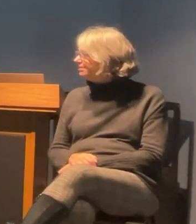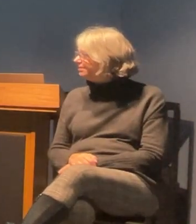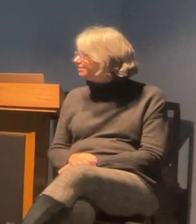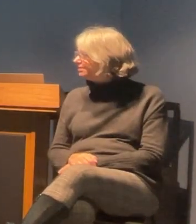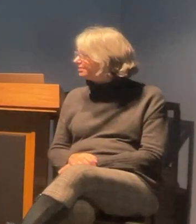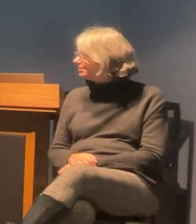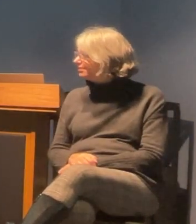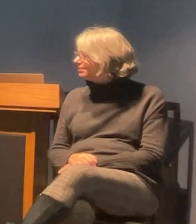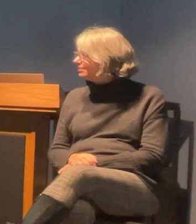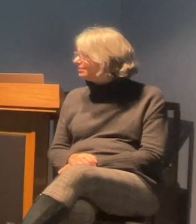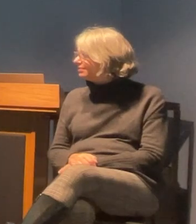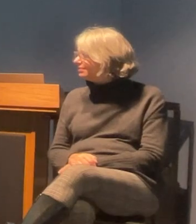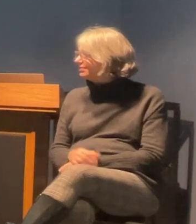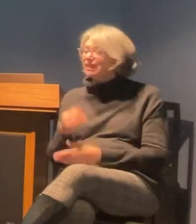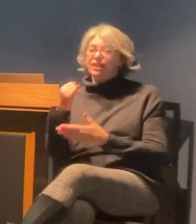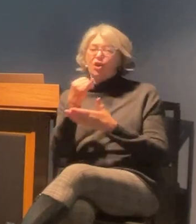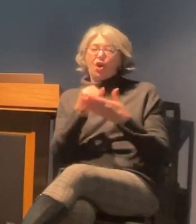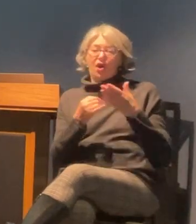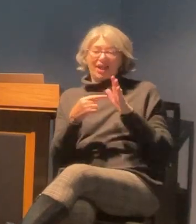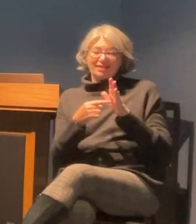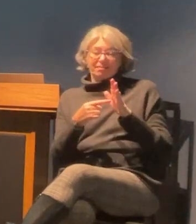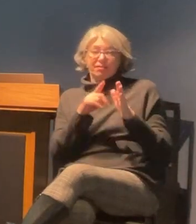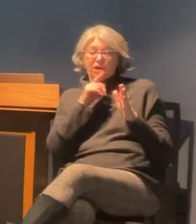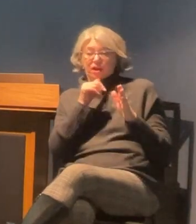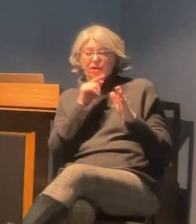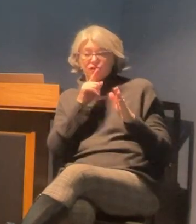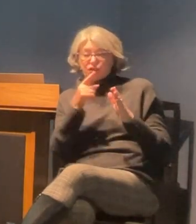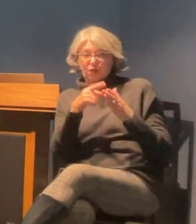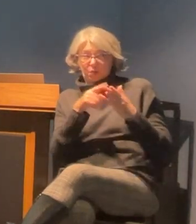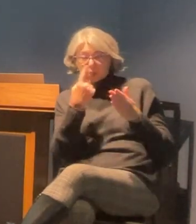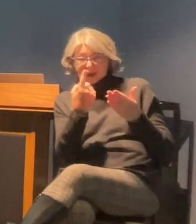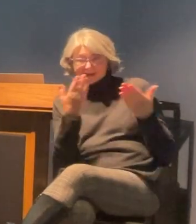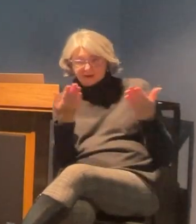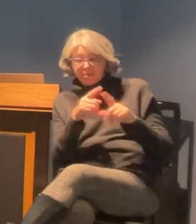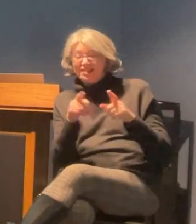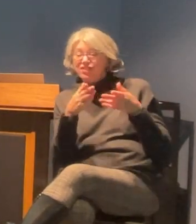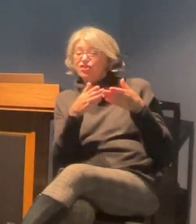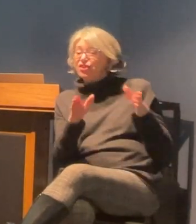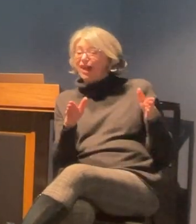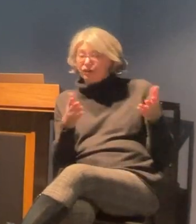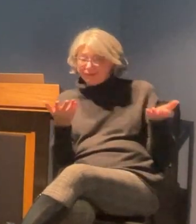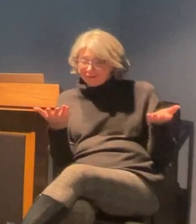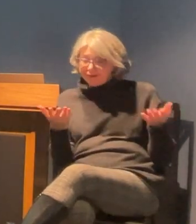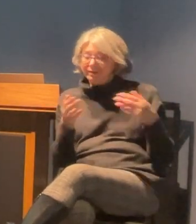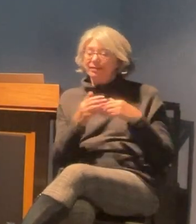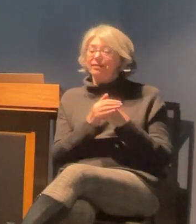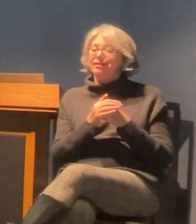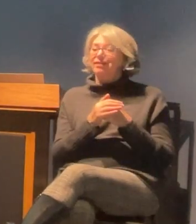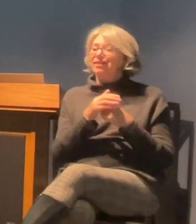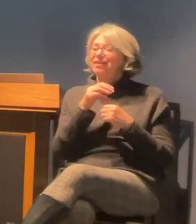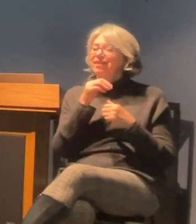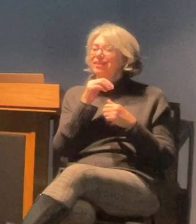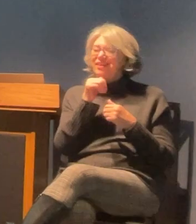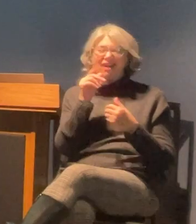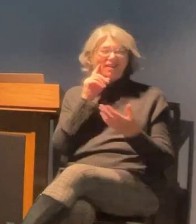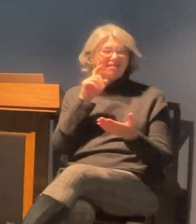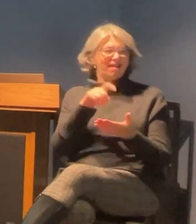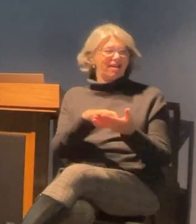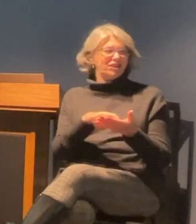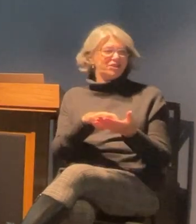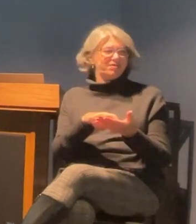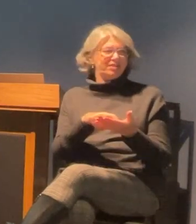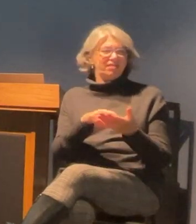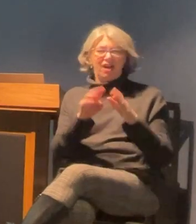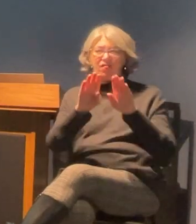In art exhibition, I'm not sure about the one we have over here, but usually, generally speaking, there is not acknowledgement on